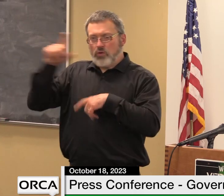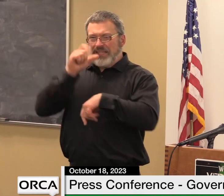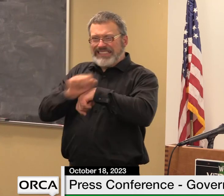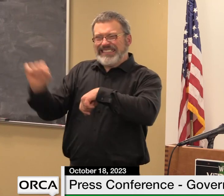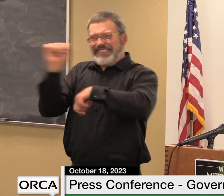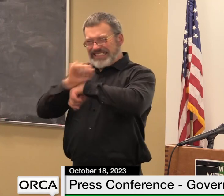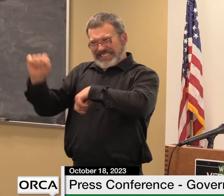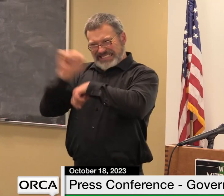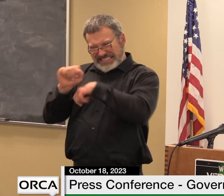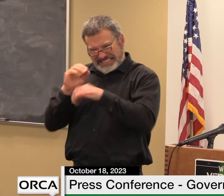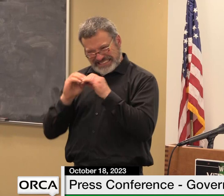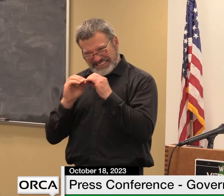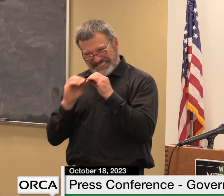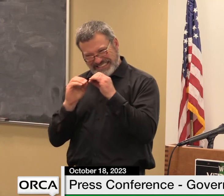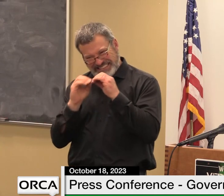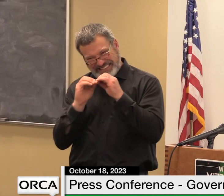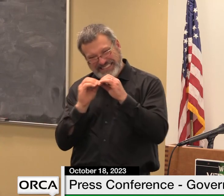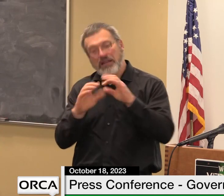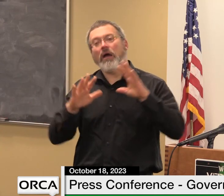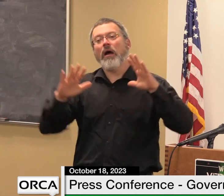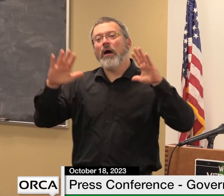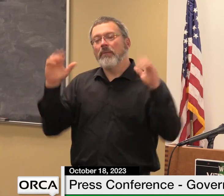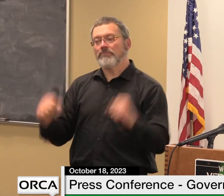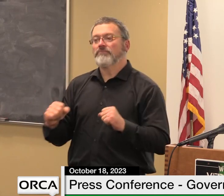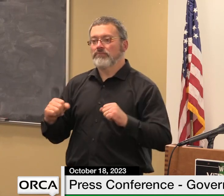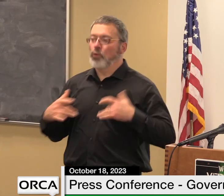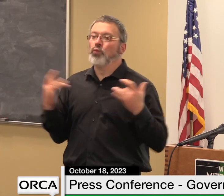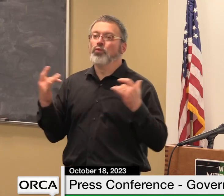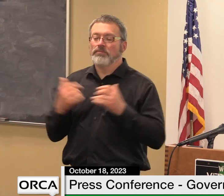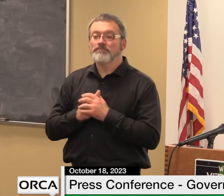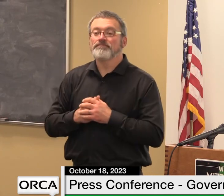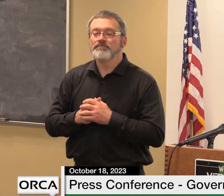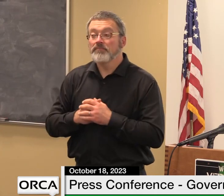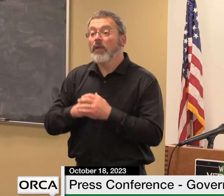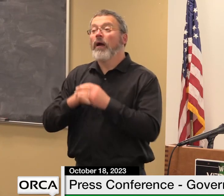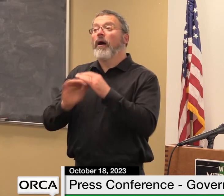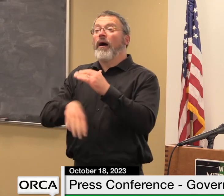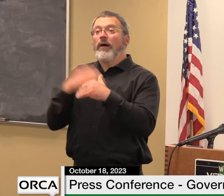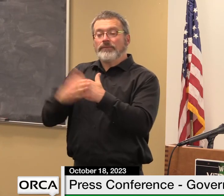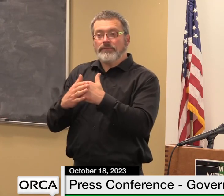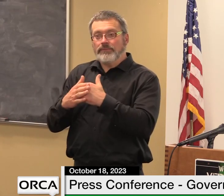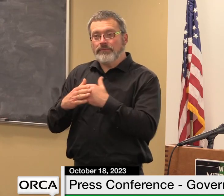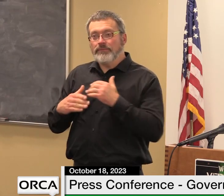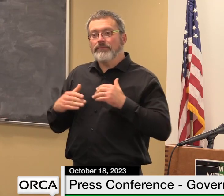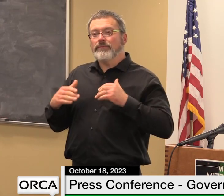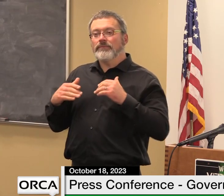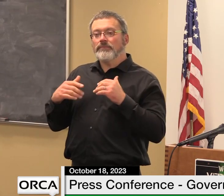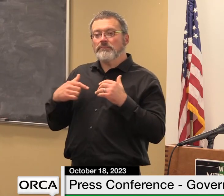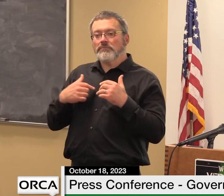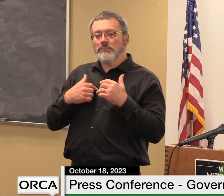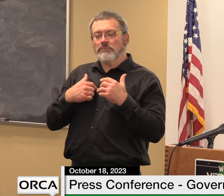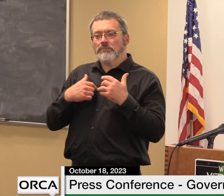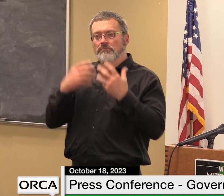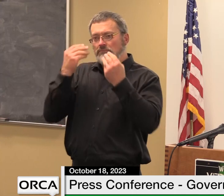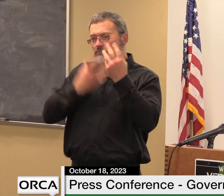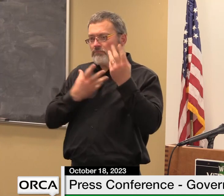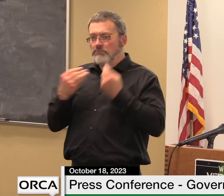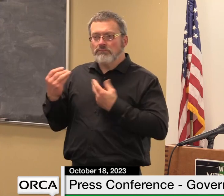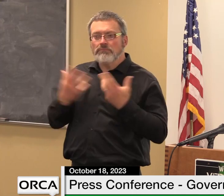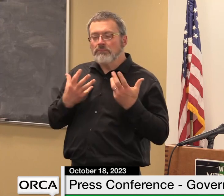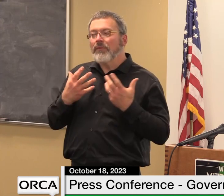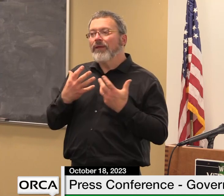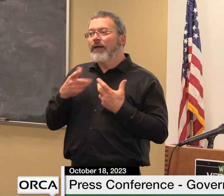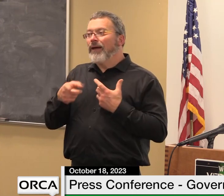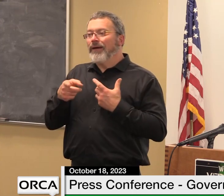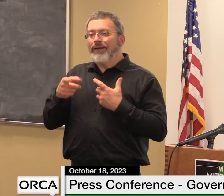So we appreciate that. Next, I'd like to share what we've learned about those whose heating systems were